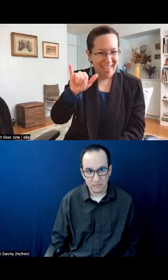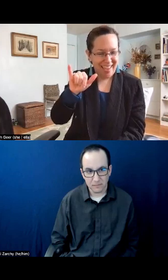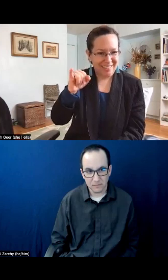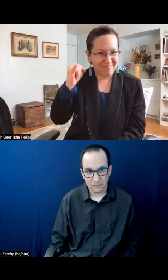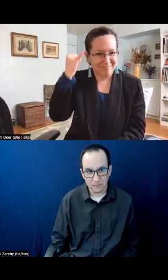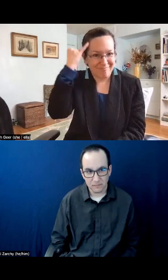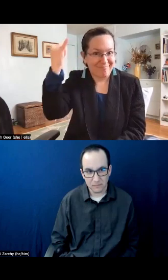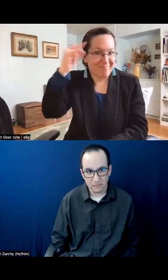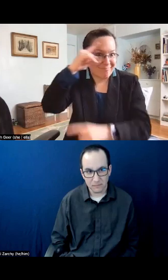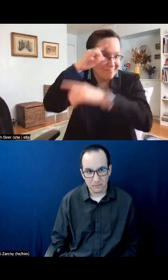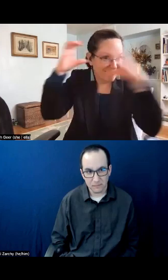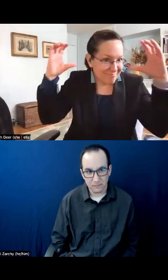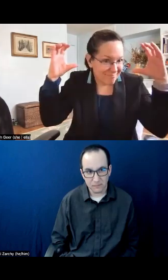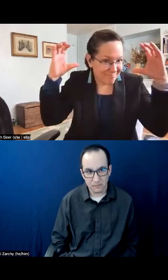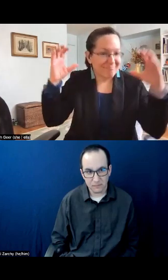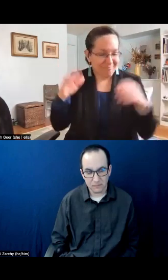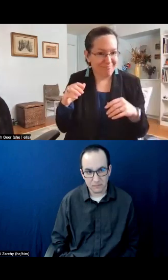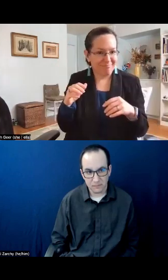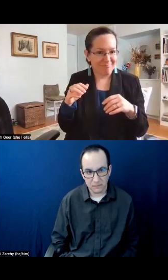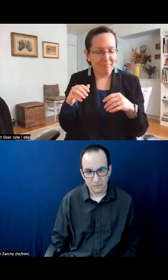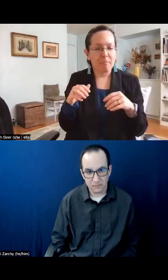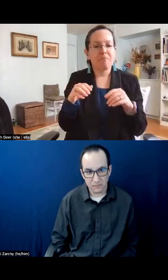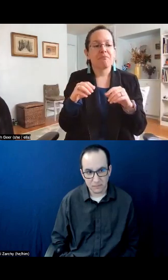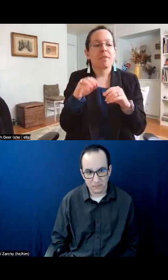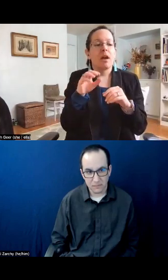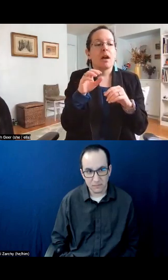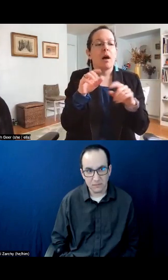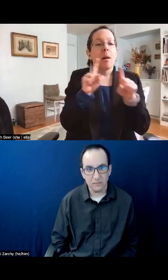The preposition is packed within, right? That's sort of